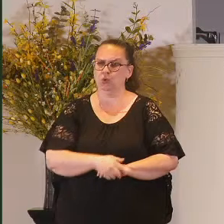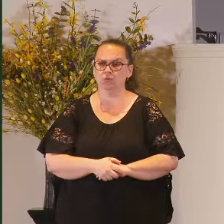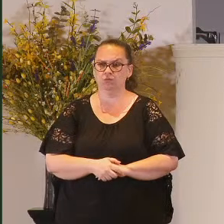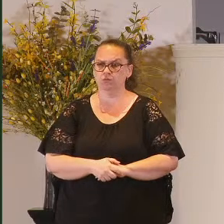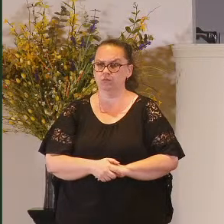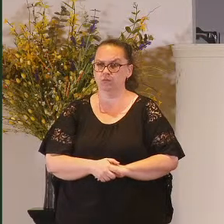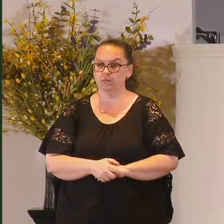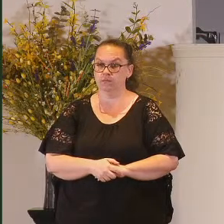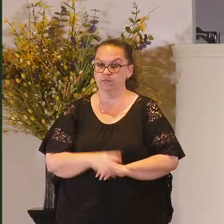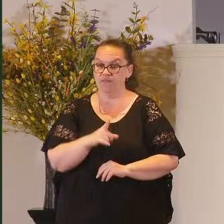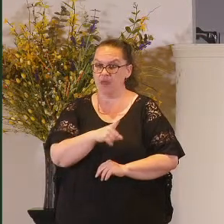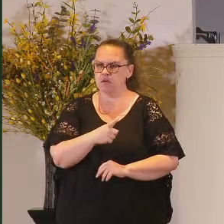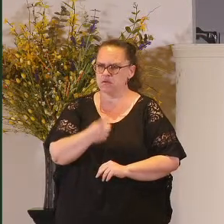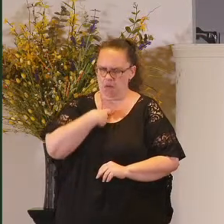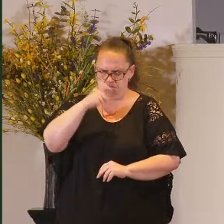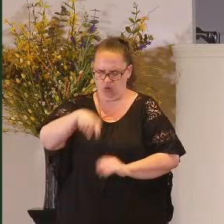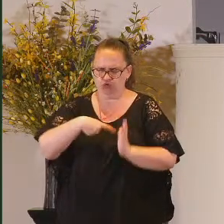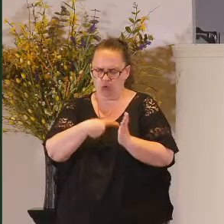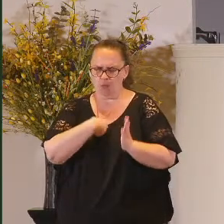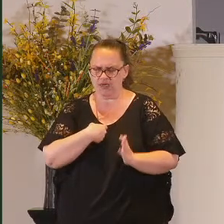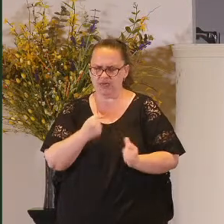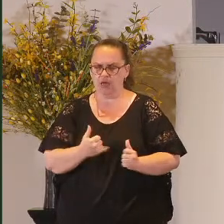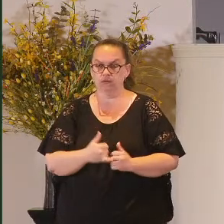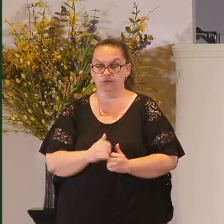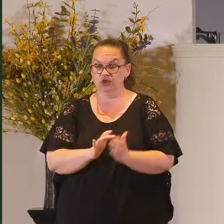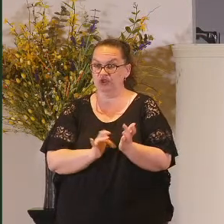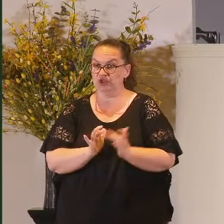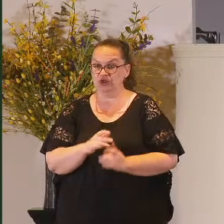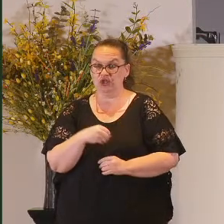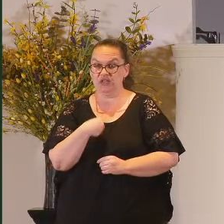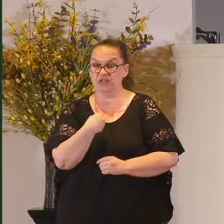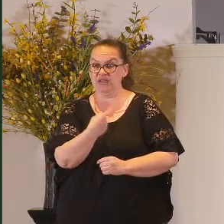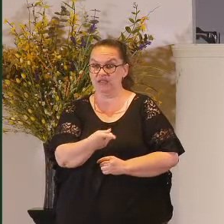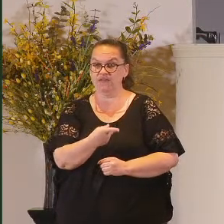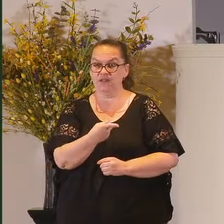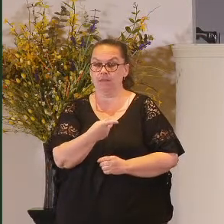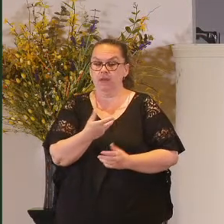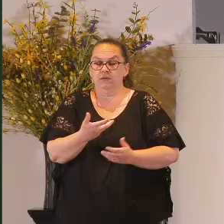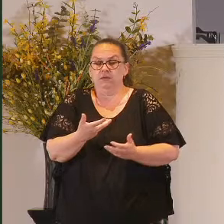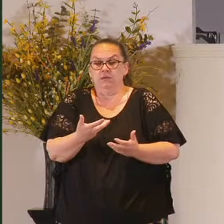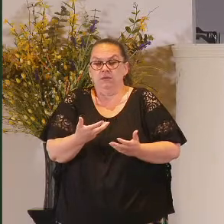They ask for a sign. Jesus gives them a sigh.